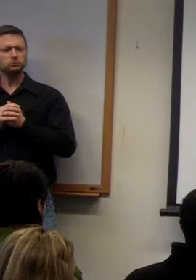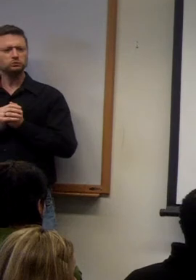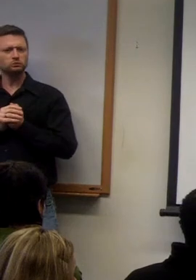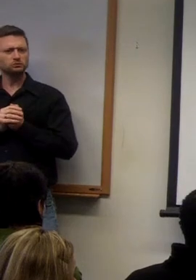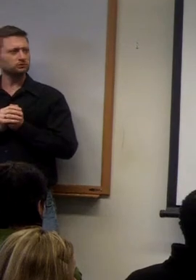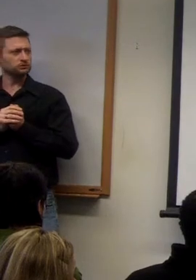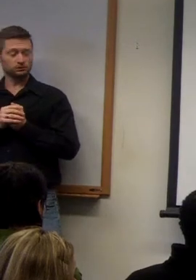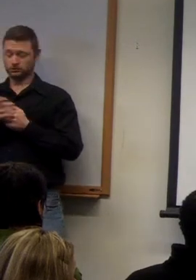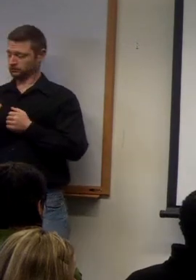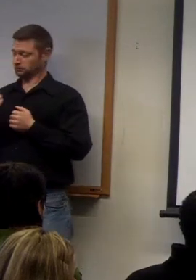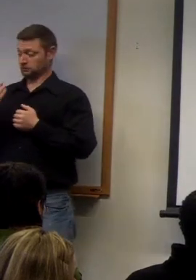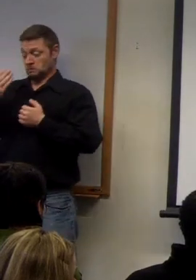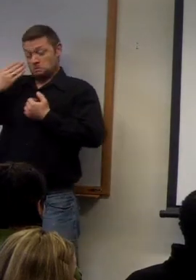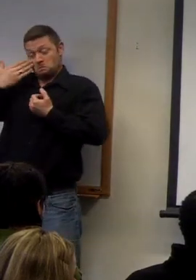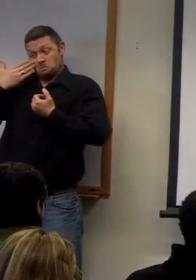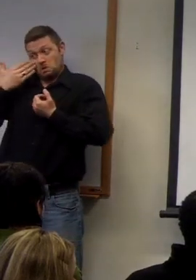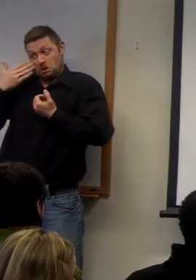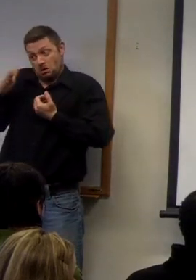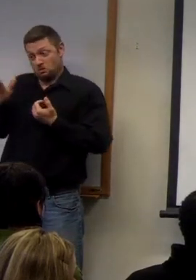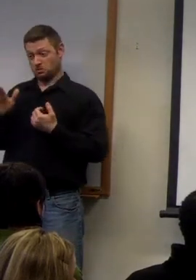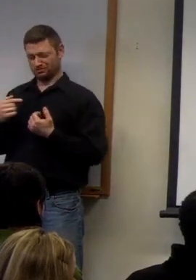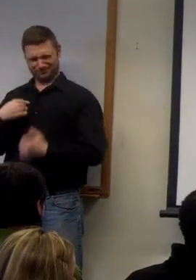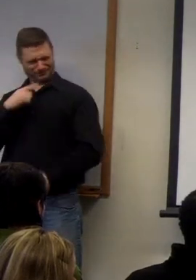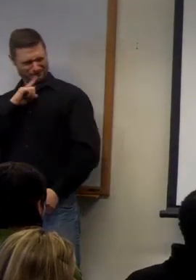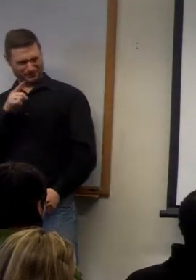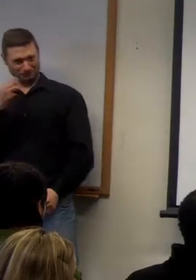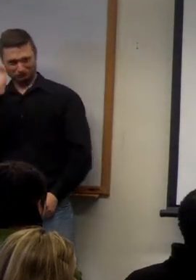And she says, "I don't know." And I had to say, "Really?"